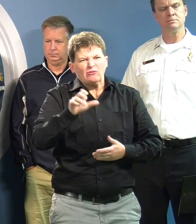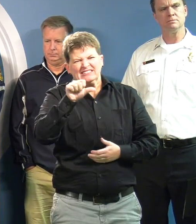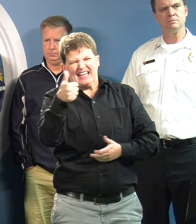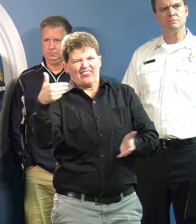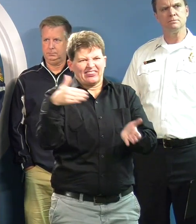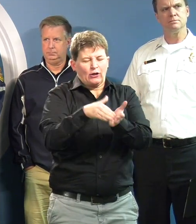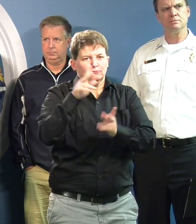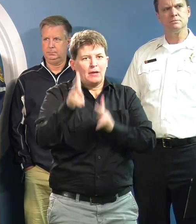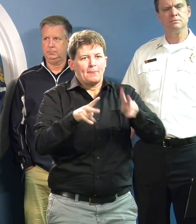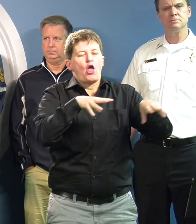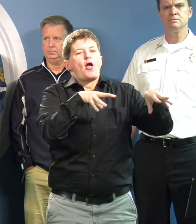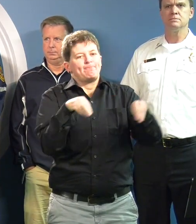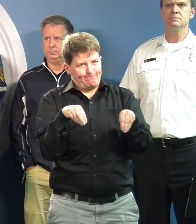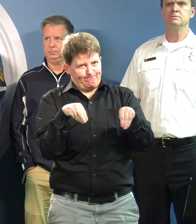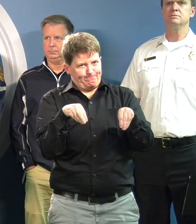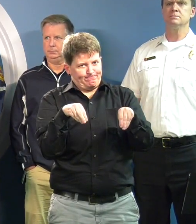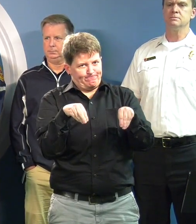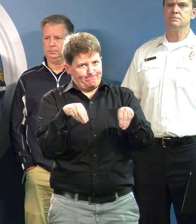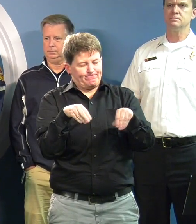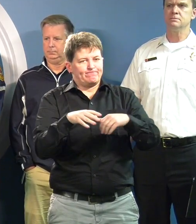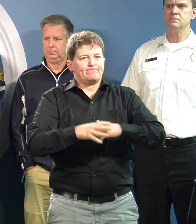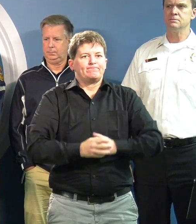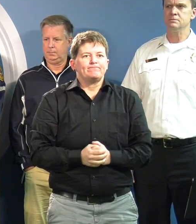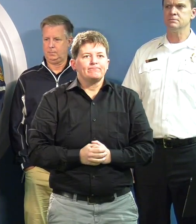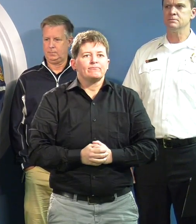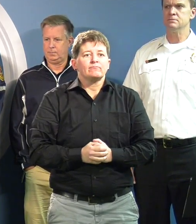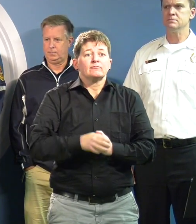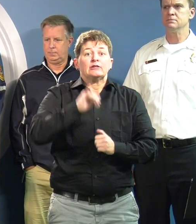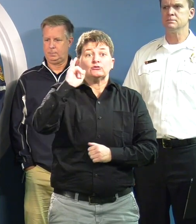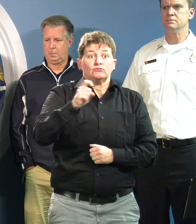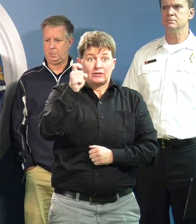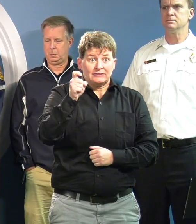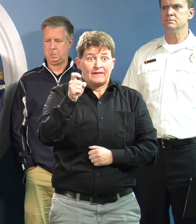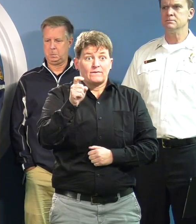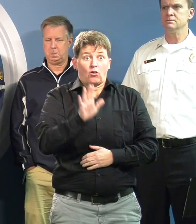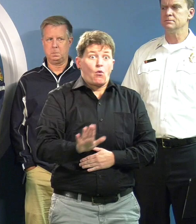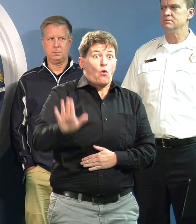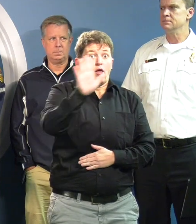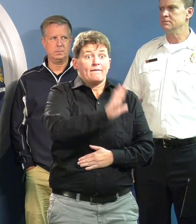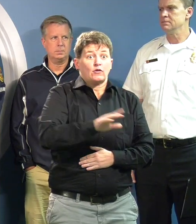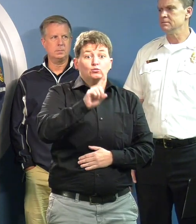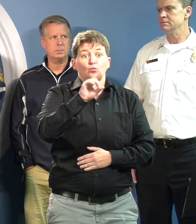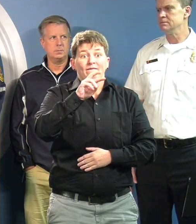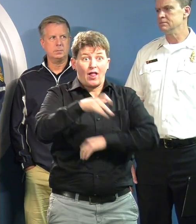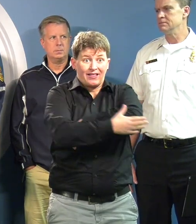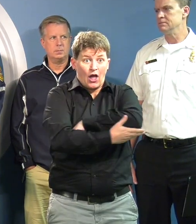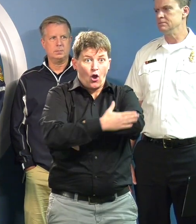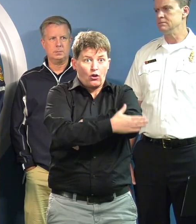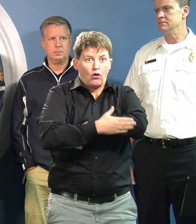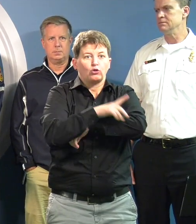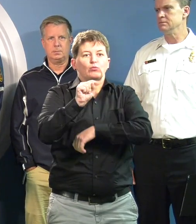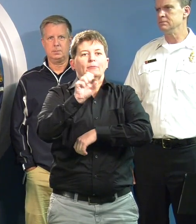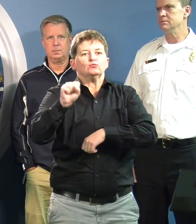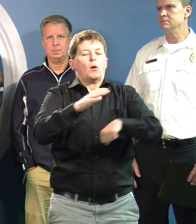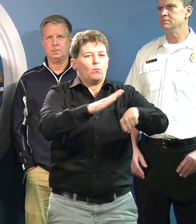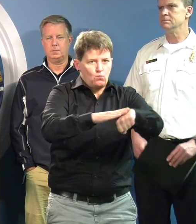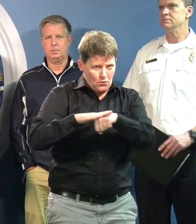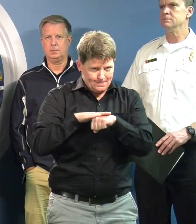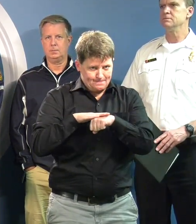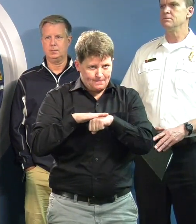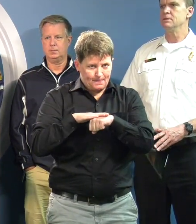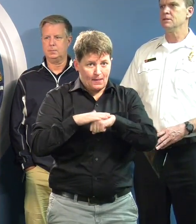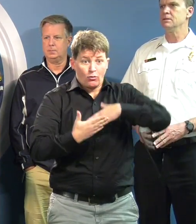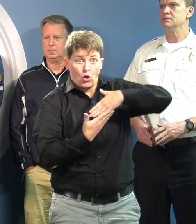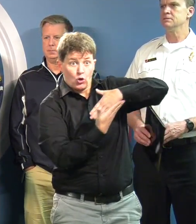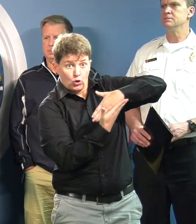power. Jacksonville and the entire county remain under a tropical storm warning, while the coast of Duval County is still